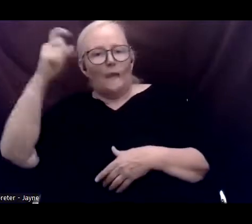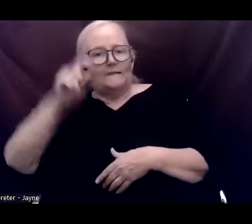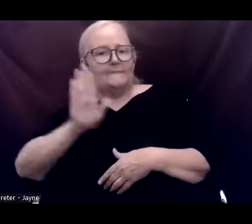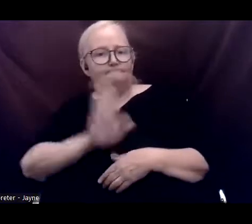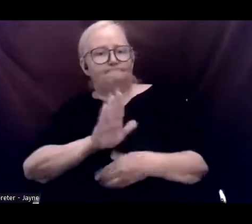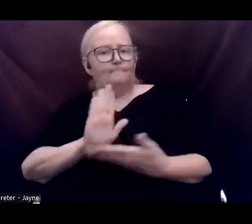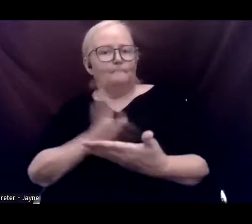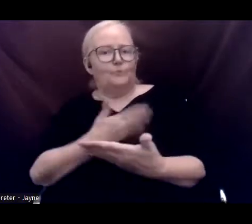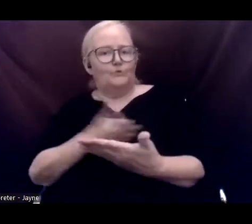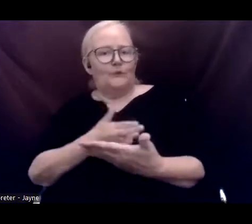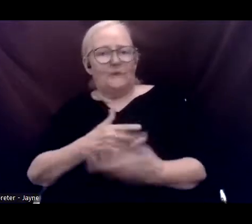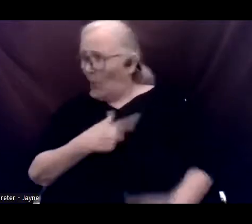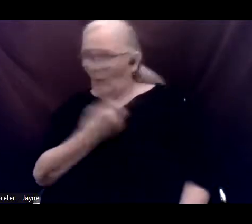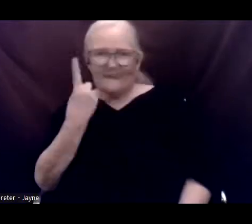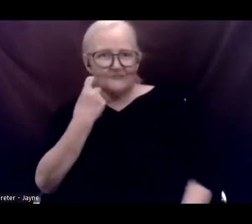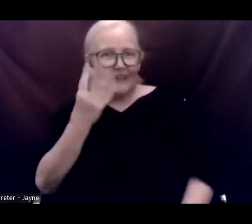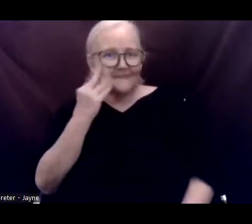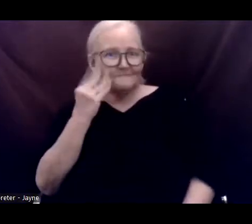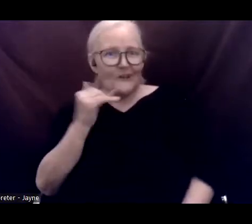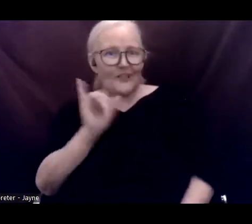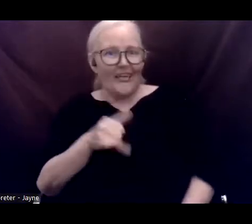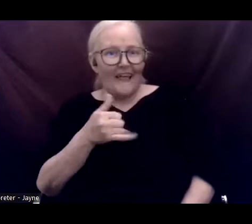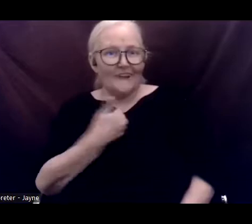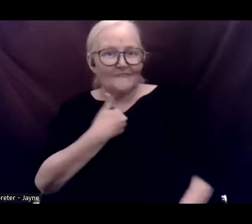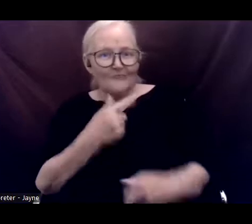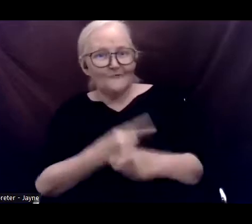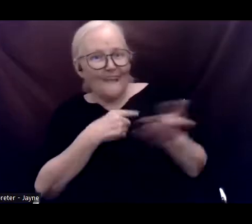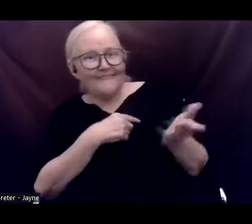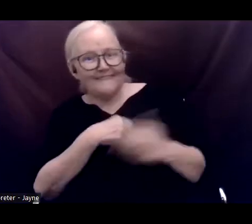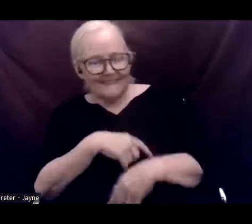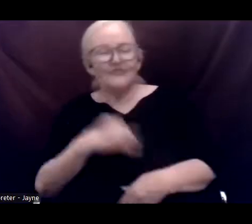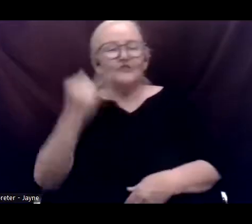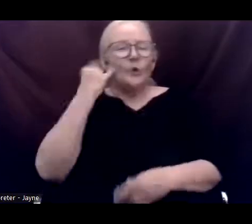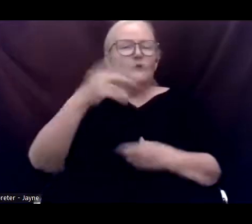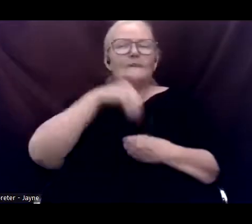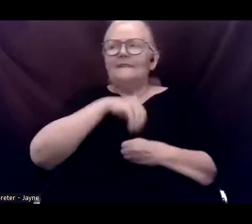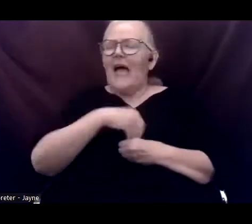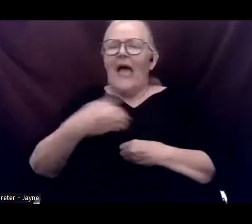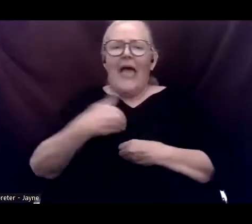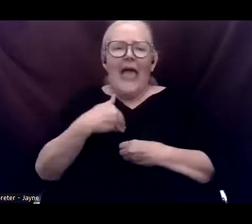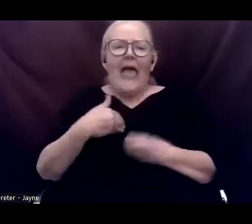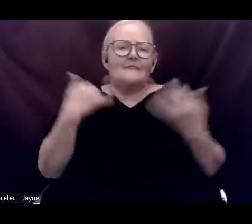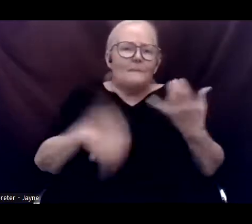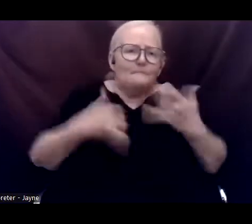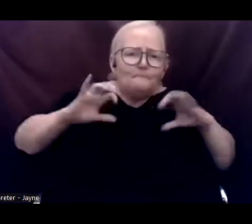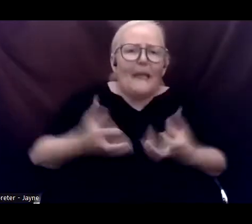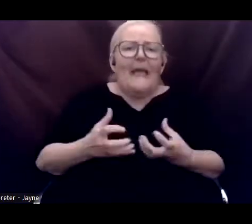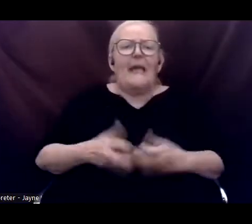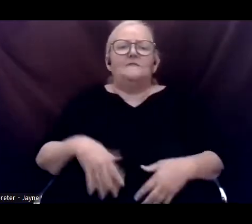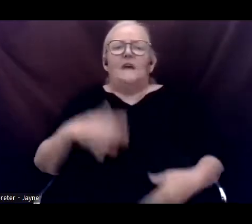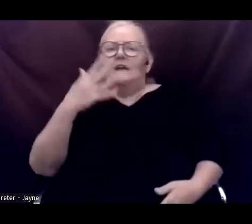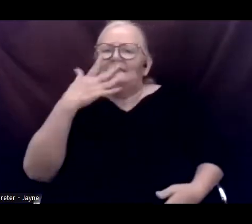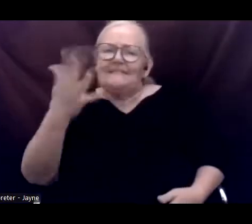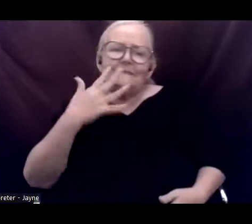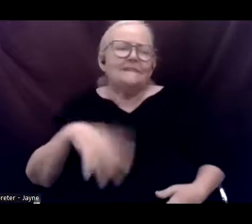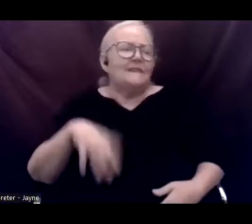We've just experienced that, right? So if you got a song or a band or symphony or opera that's changed your